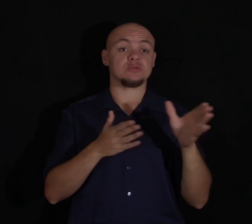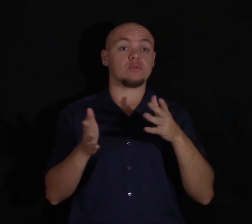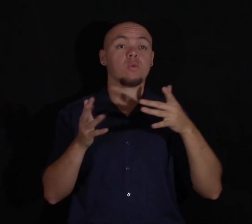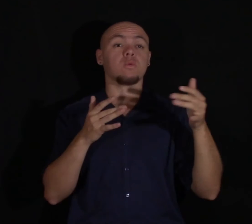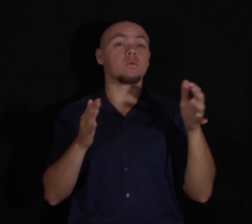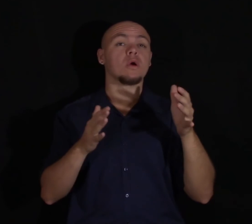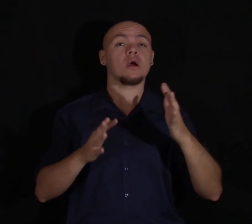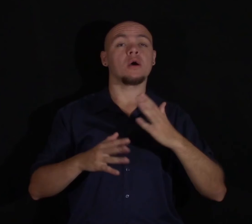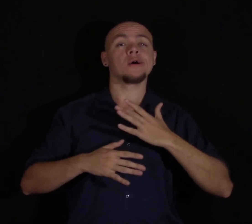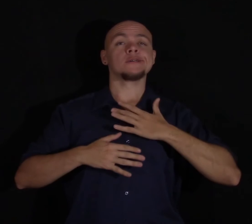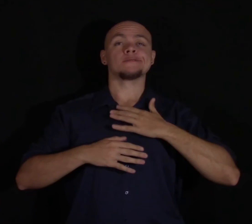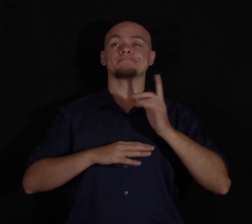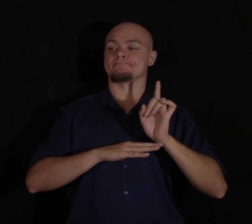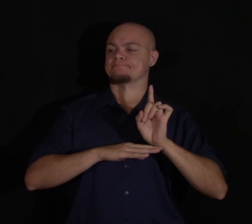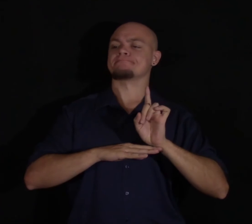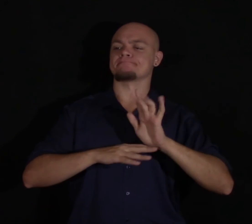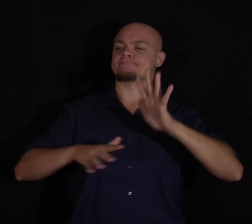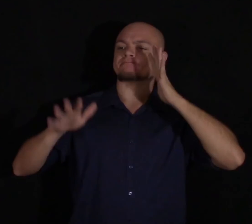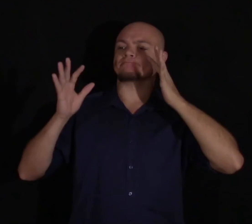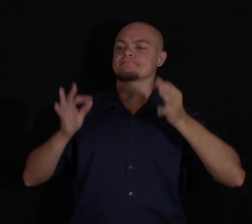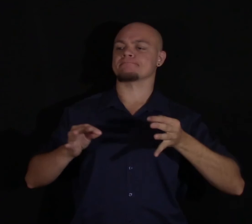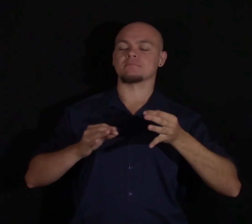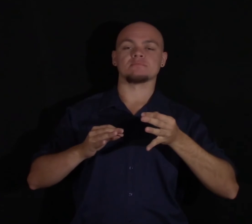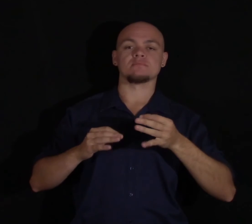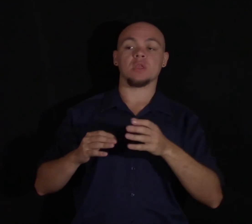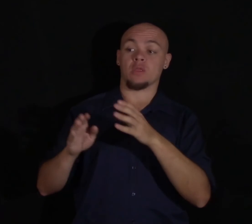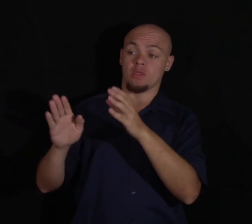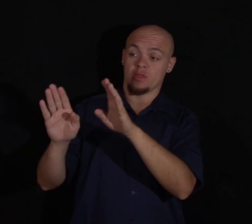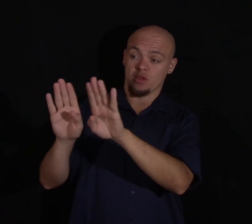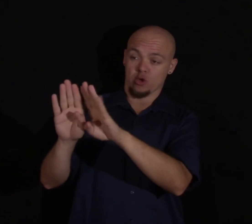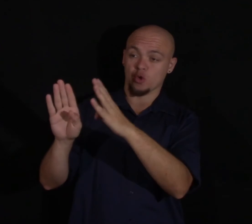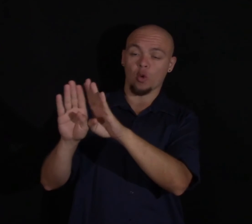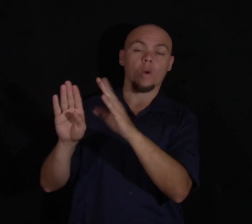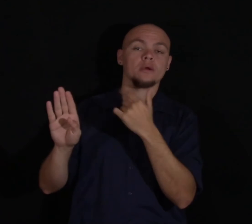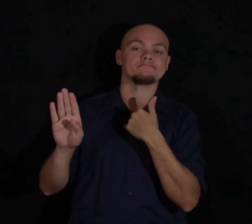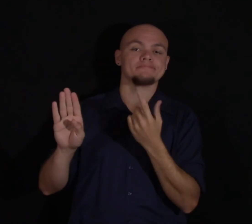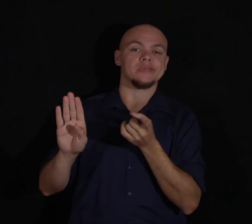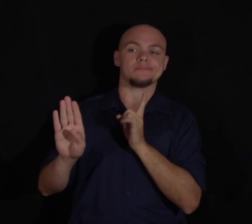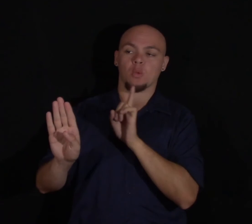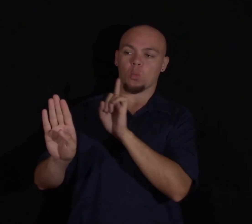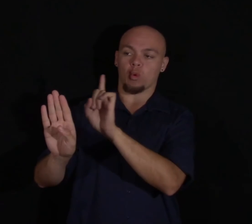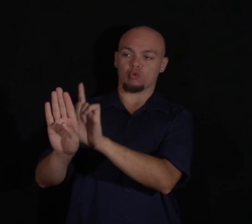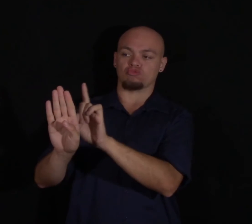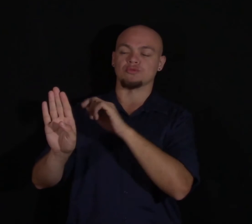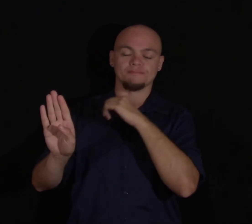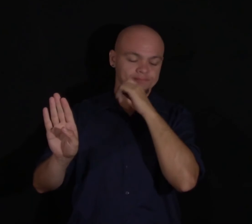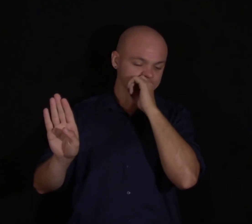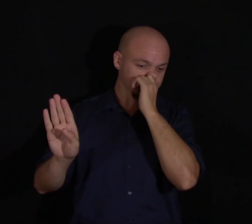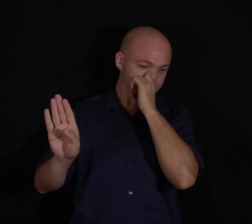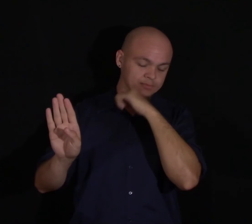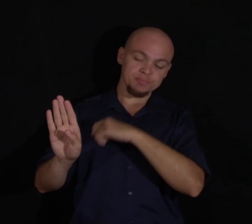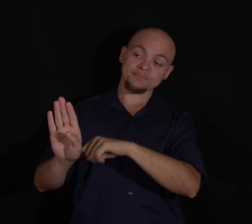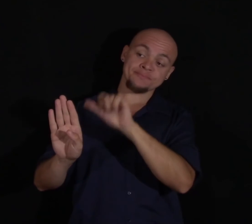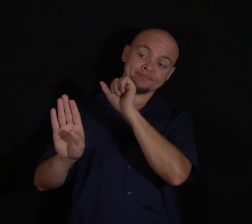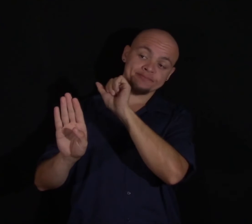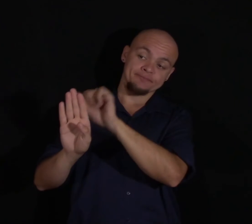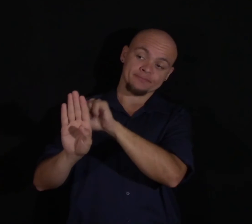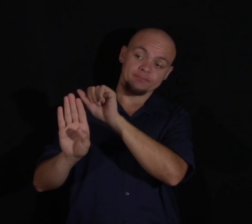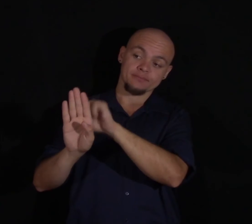renewed determination I approached the door of their cottage. I knocked. "Who is there?"